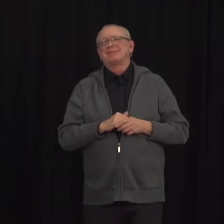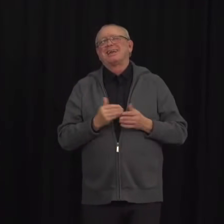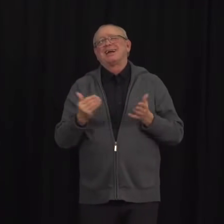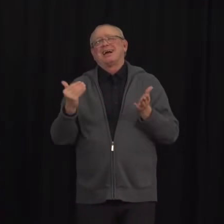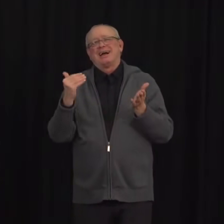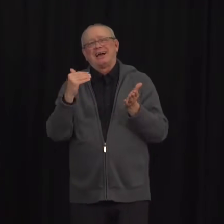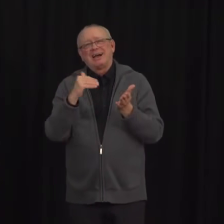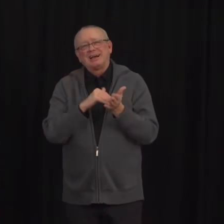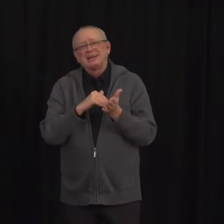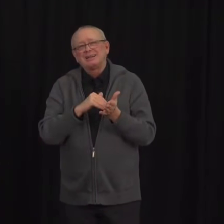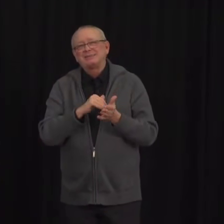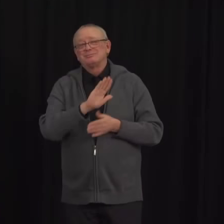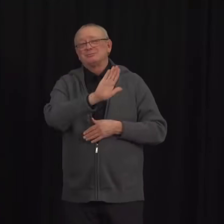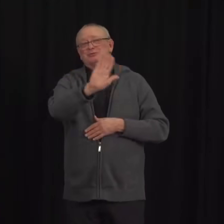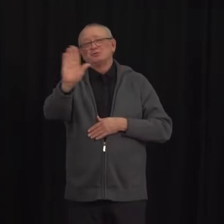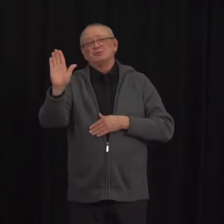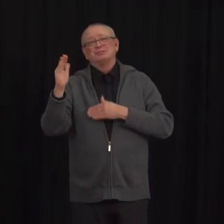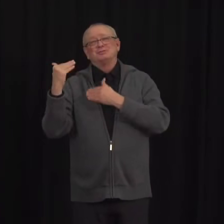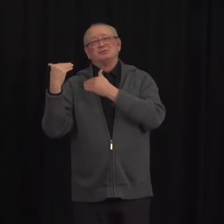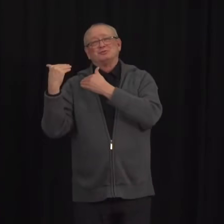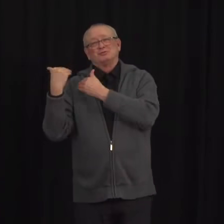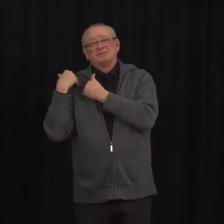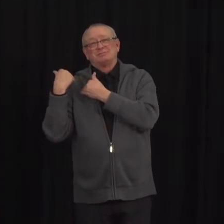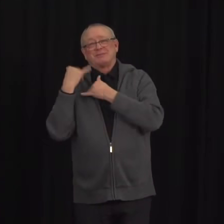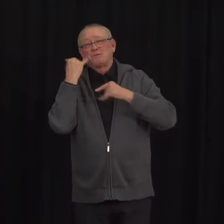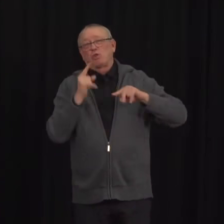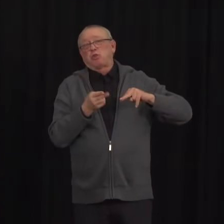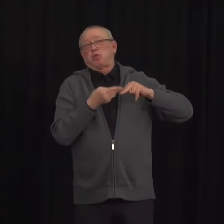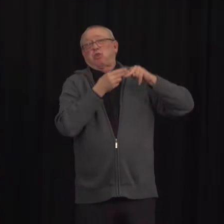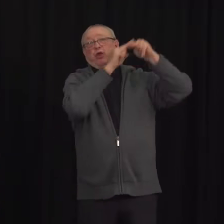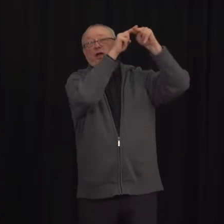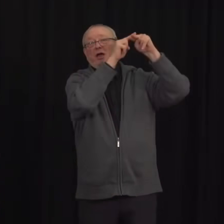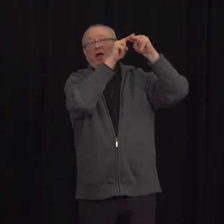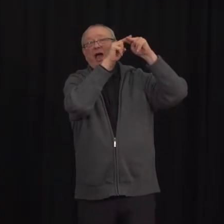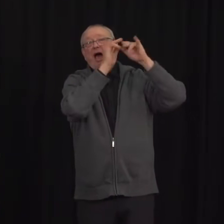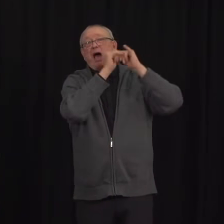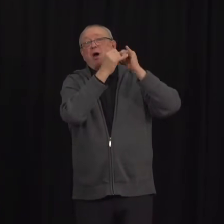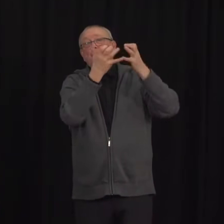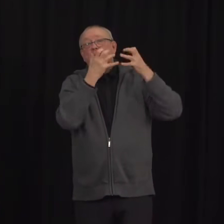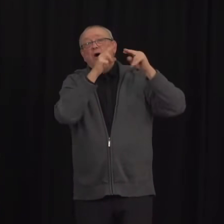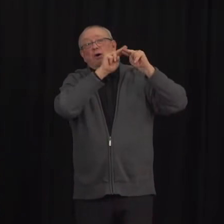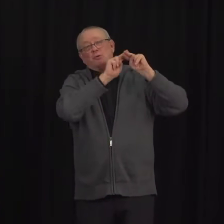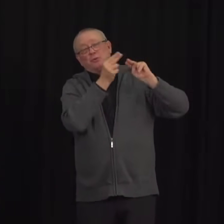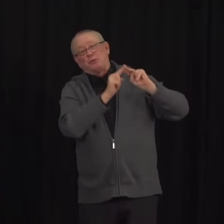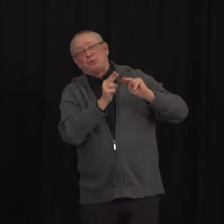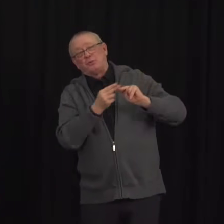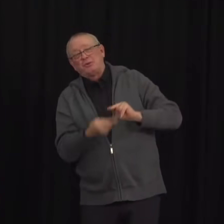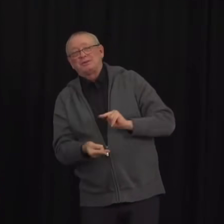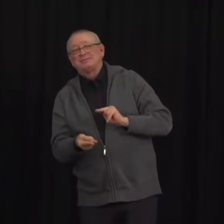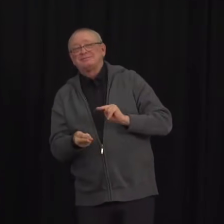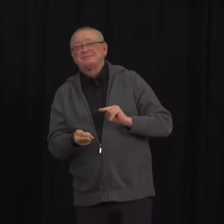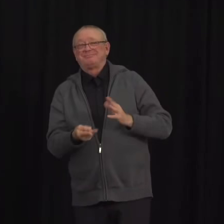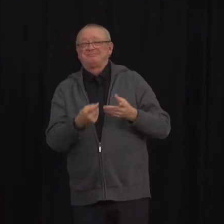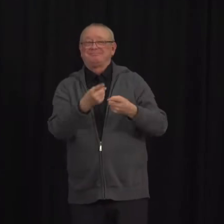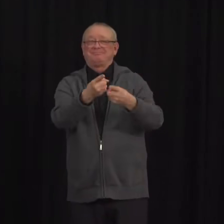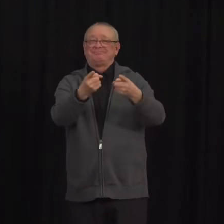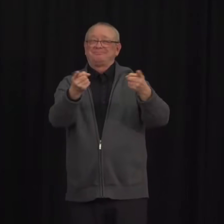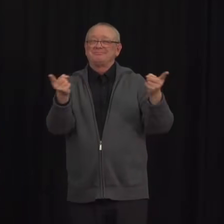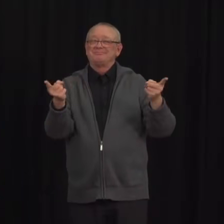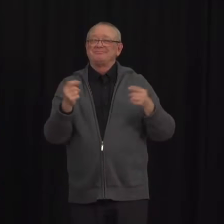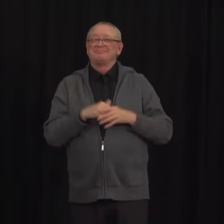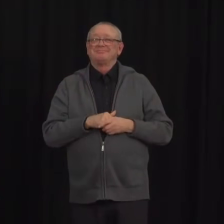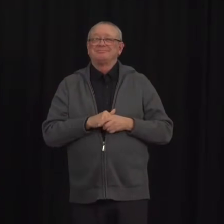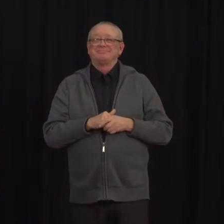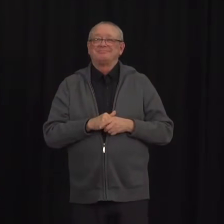us where that wave peaks and how quickly we can bring it down. And that number is not inevitable. It continues to be in